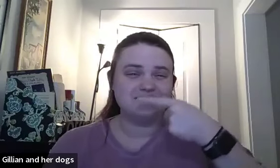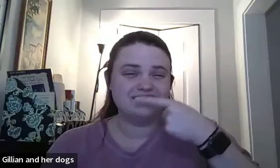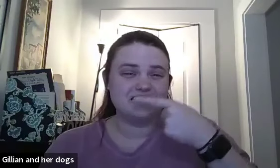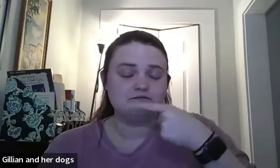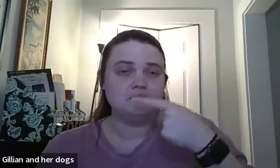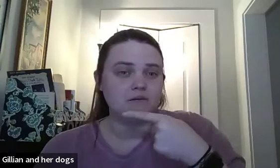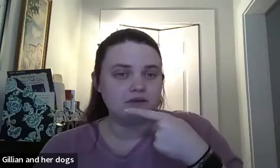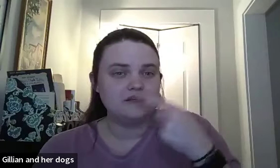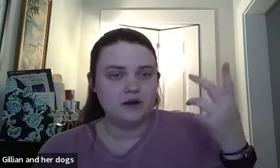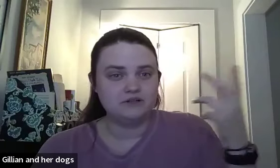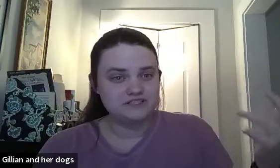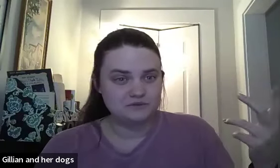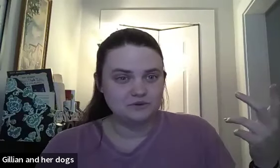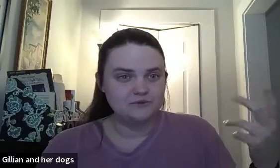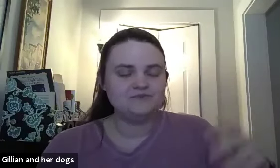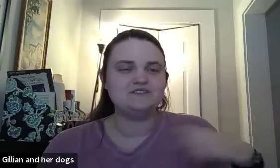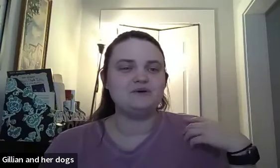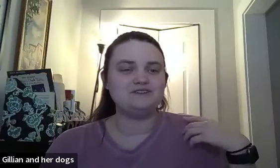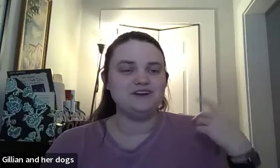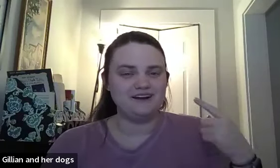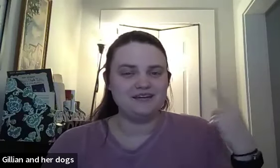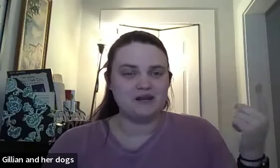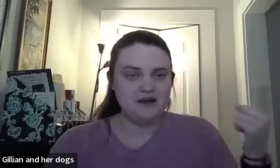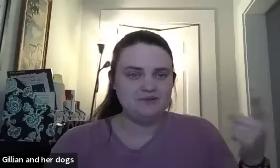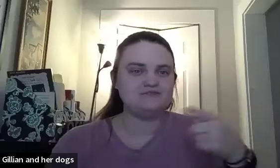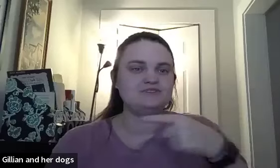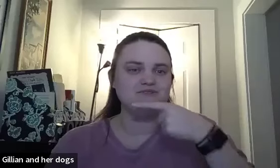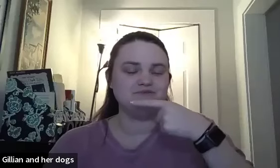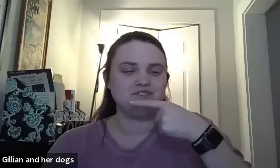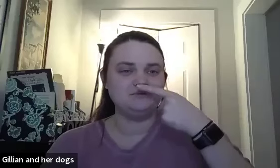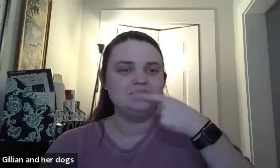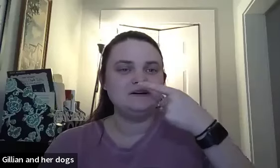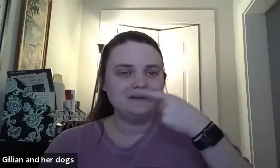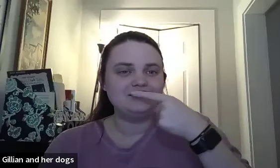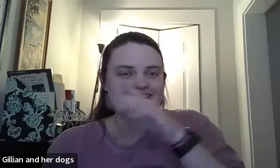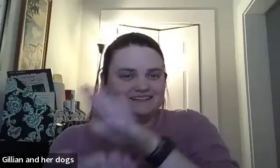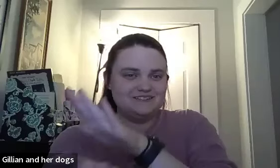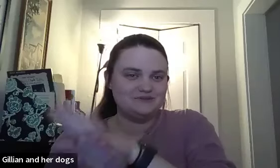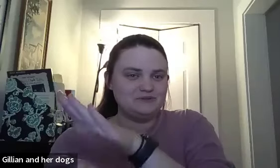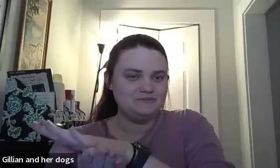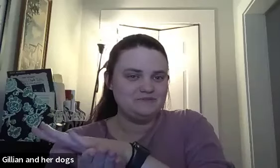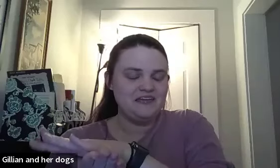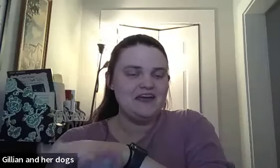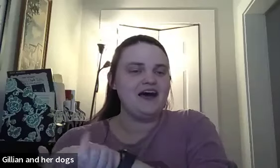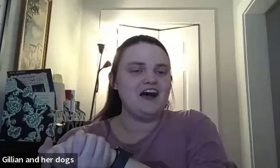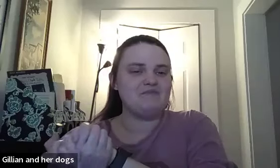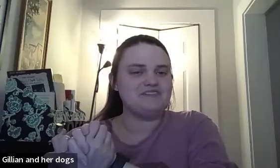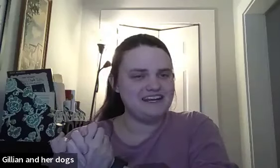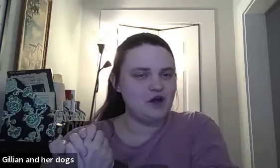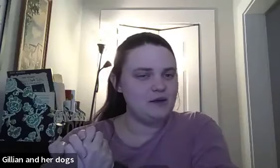also like the sign for public, like public school. So when you're talking about a public school, you do hearing school. That has caught